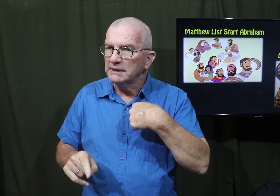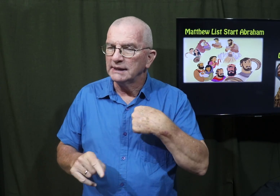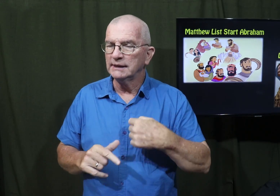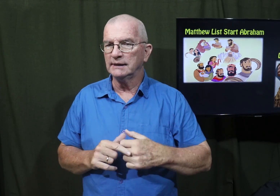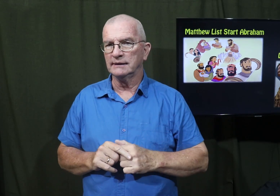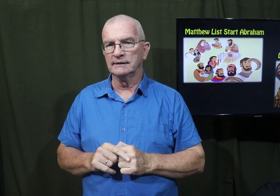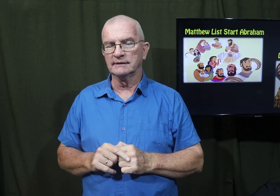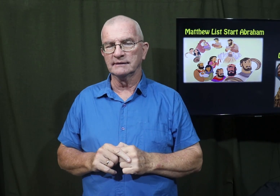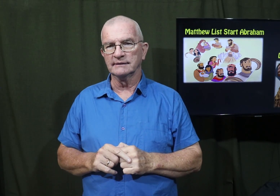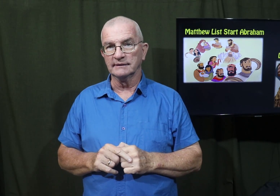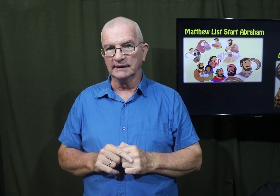you and me.